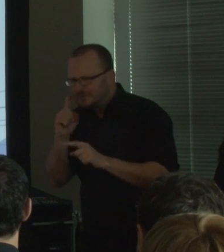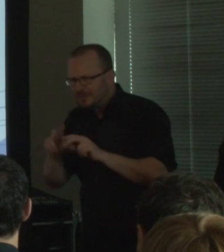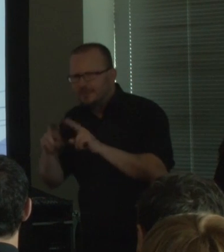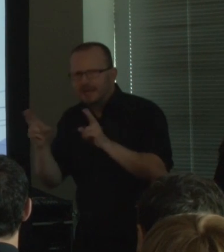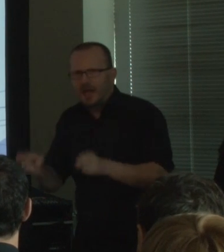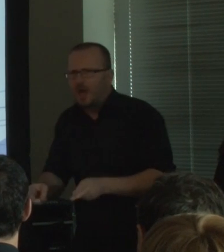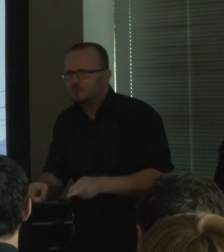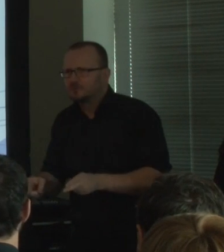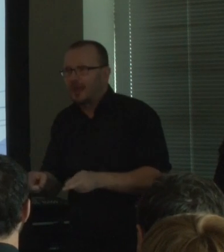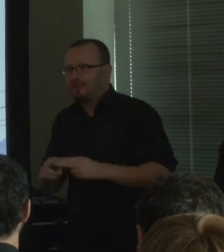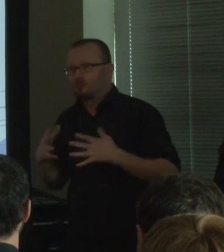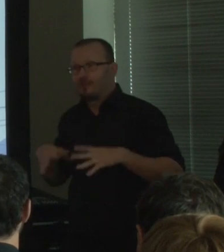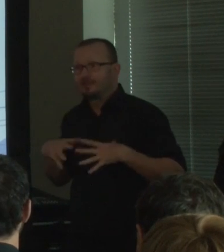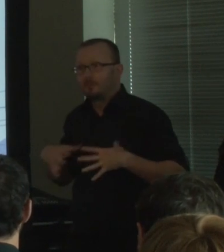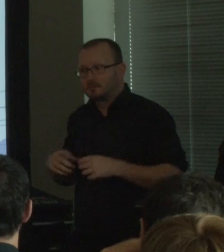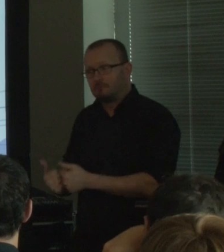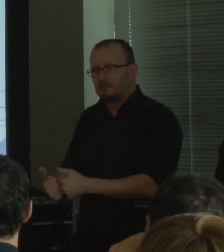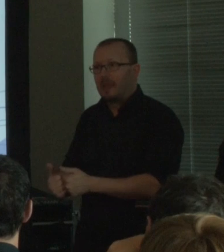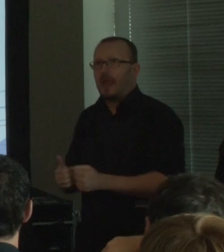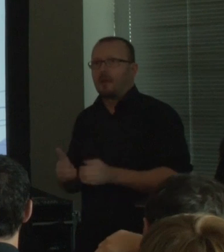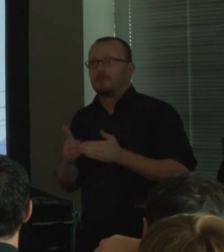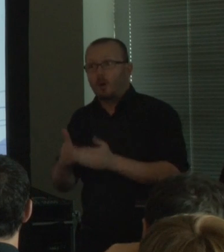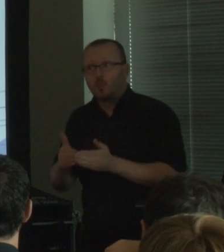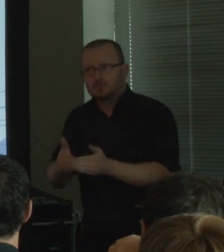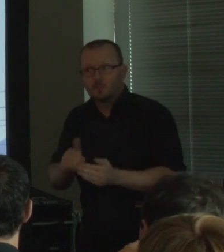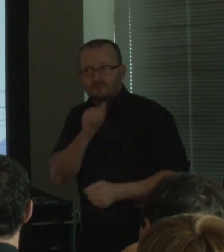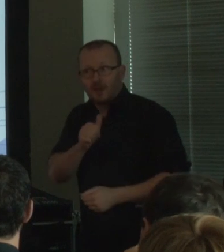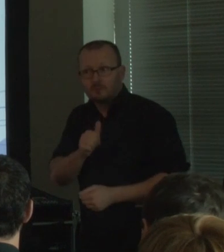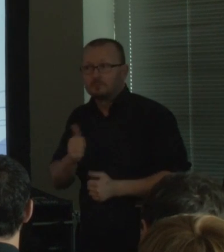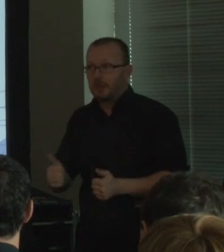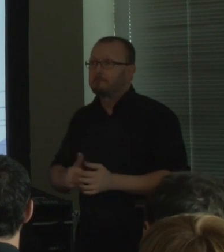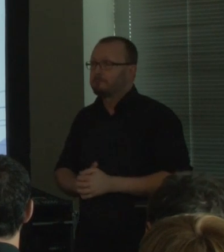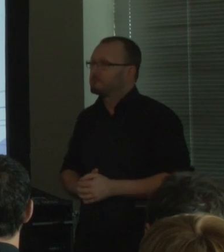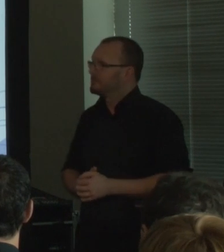fun. And the dress ups and the boats was really fun as well. Yeah.